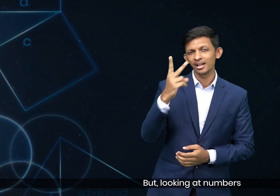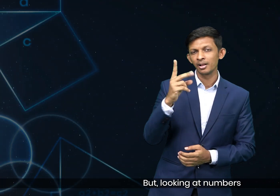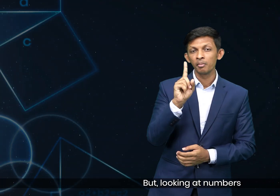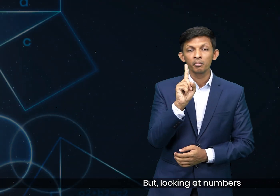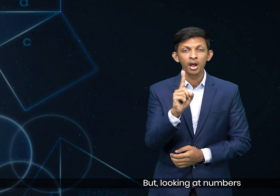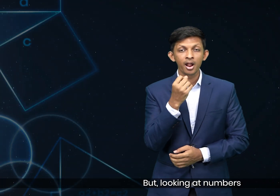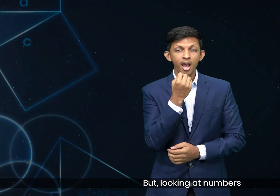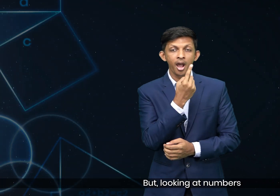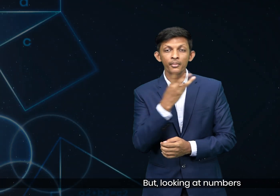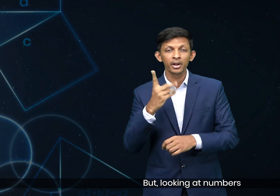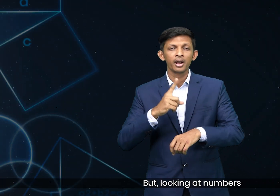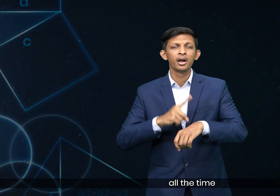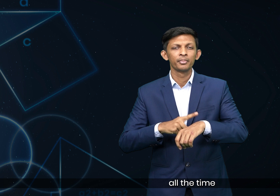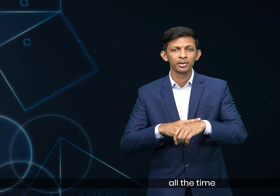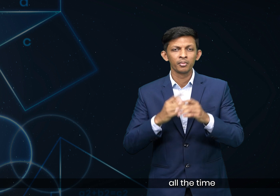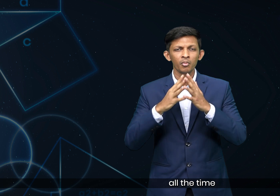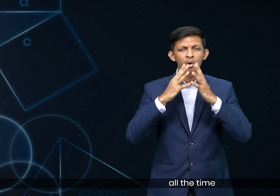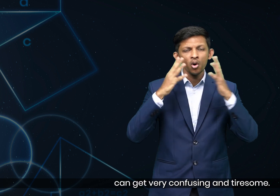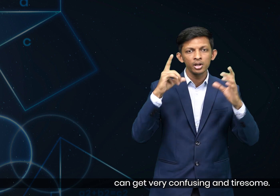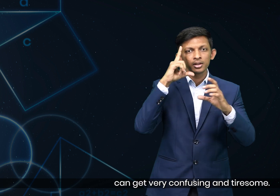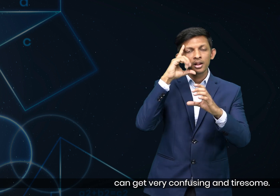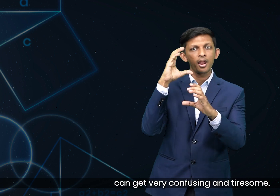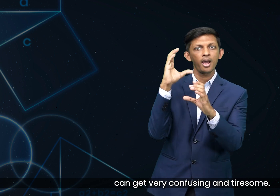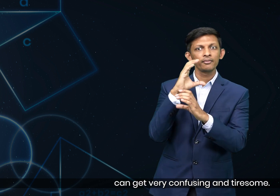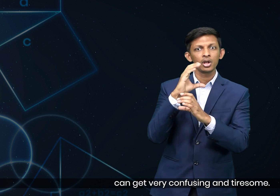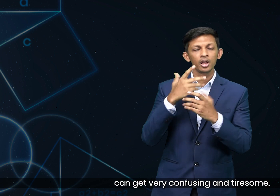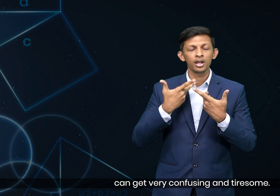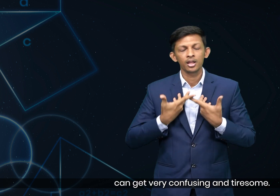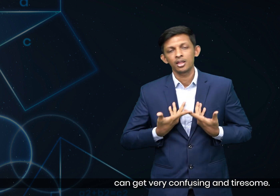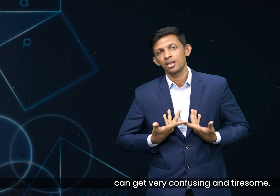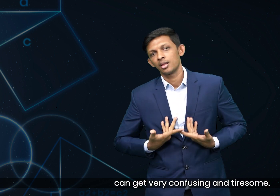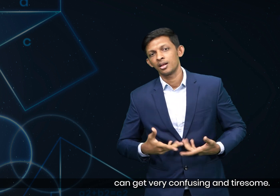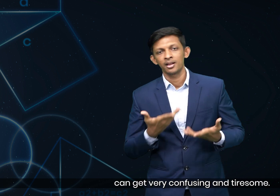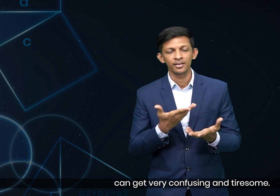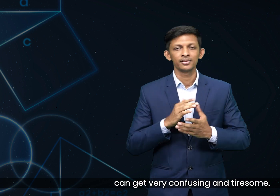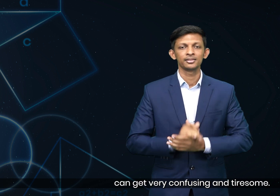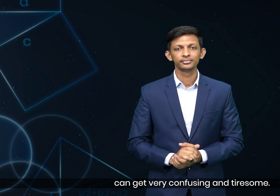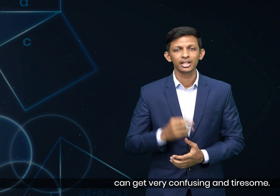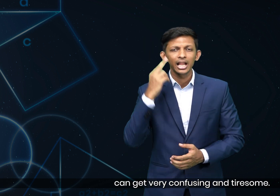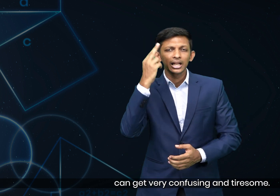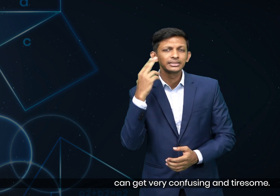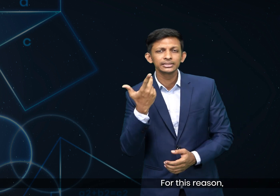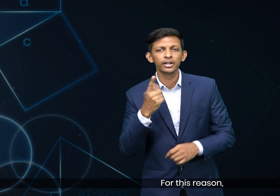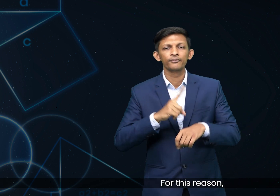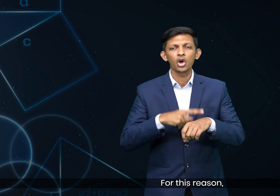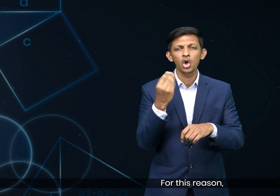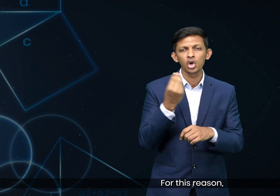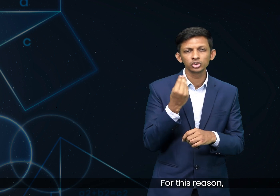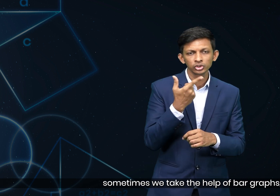But looking at numbers all the time can get very confusing and tiresome. For this reason,